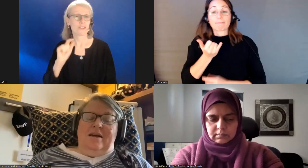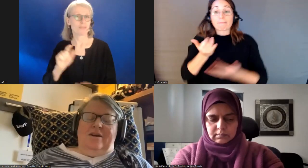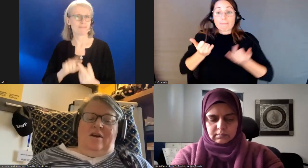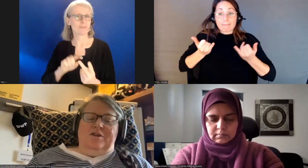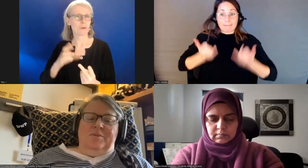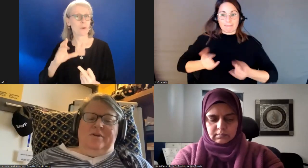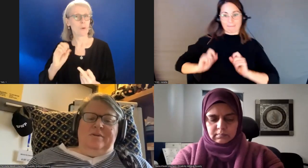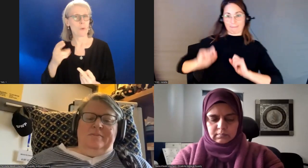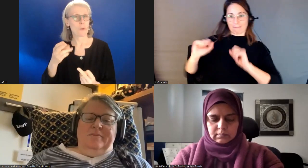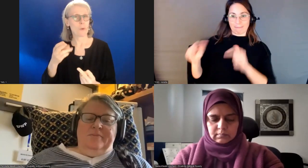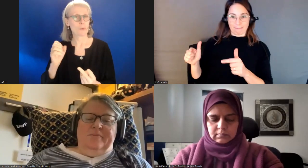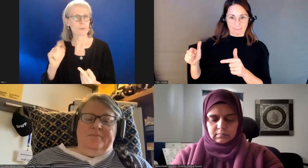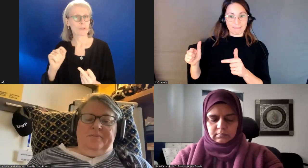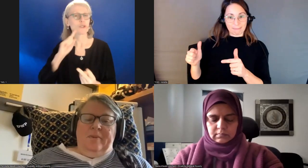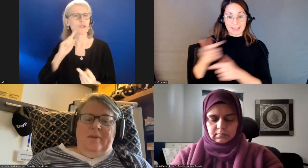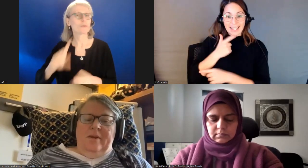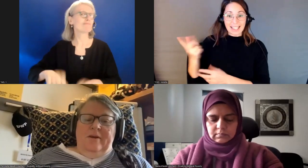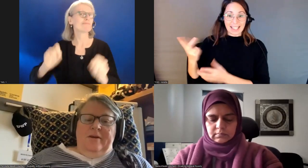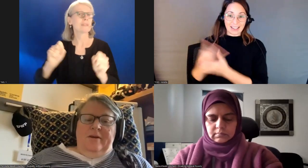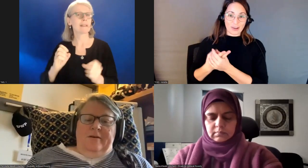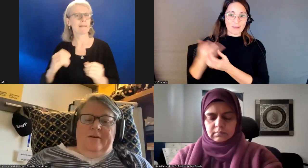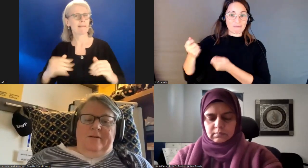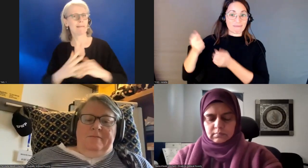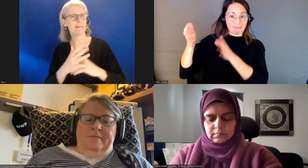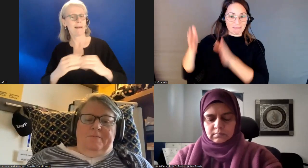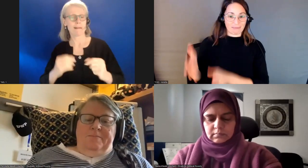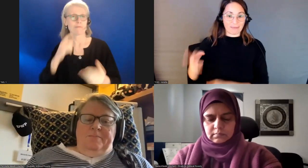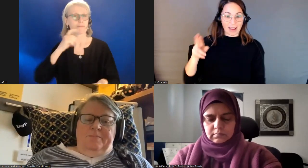land acknowledgement.